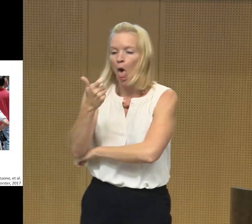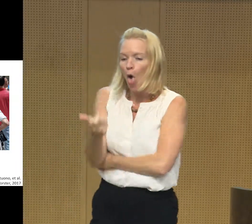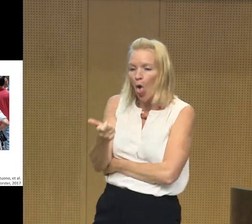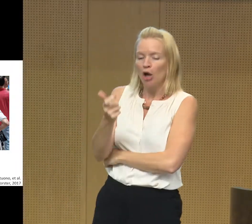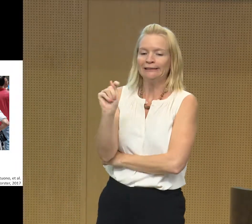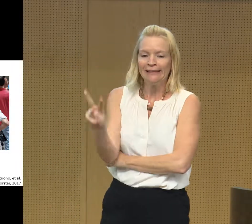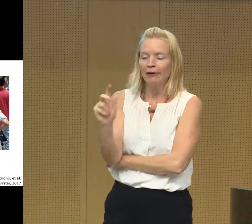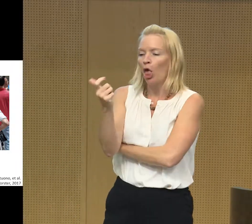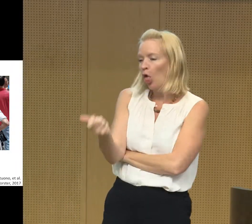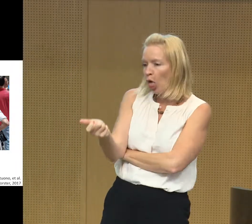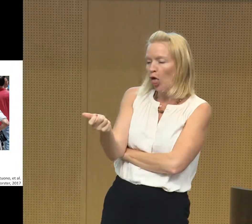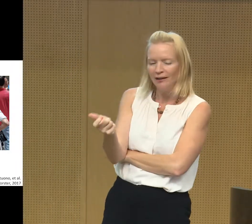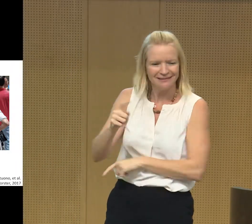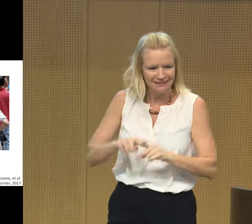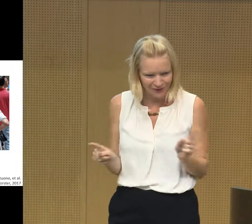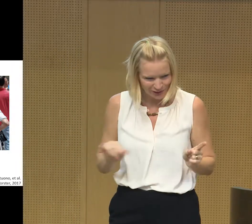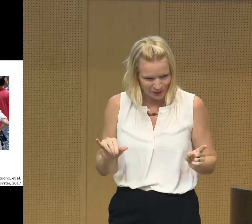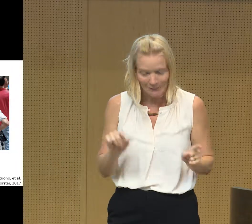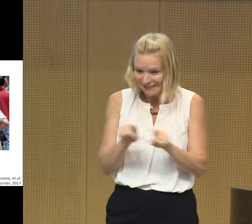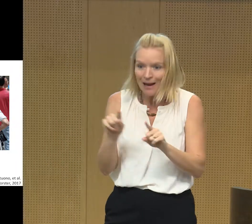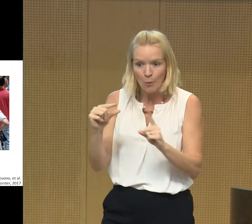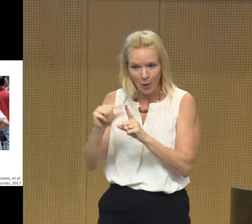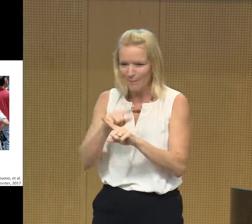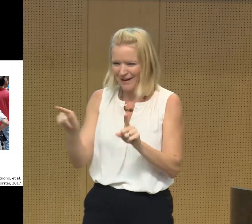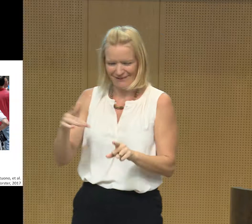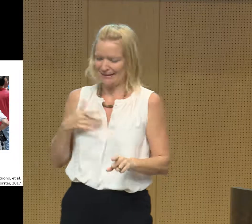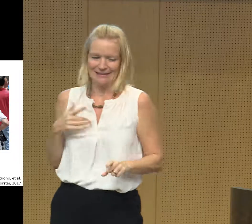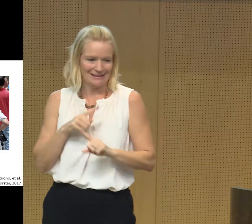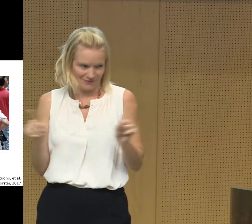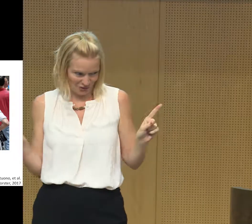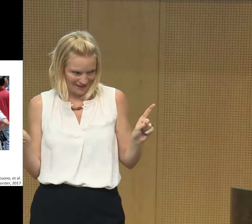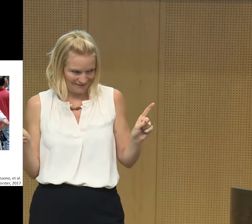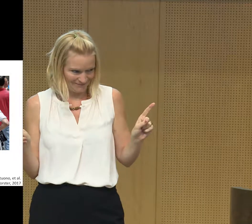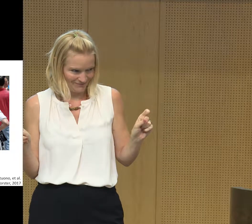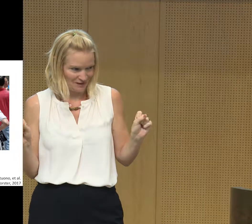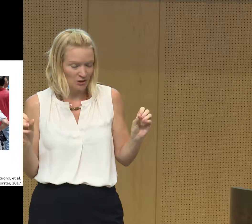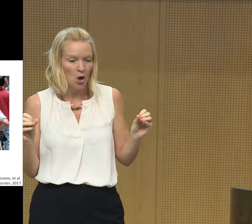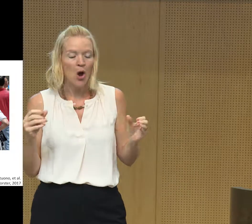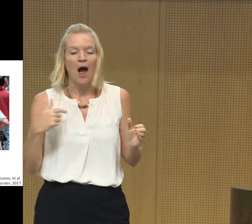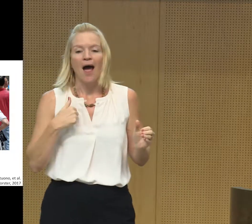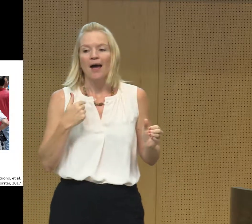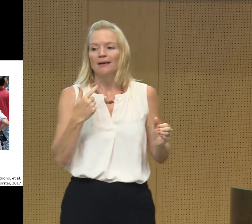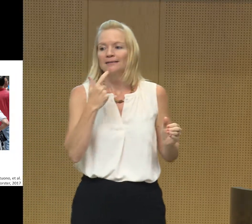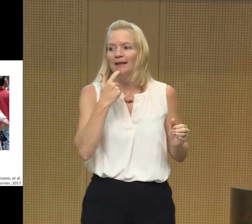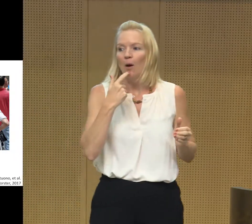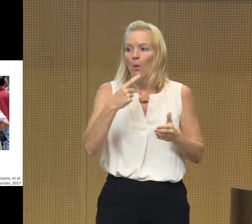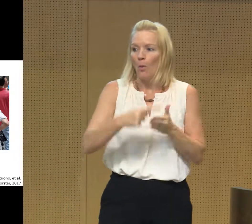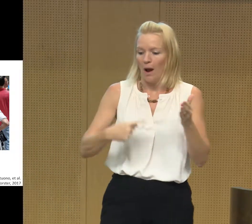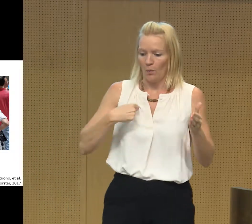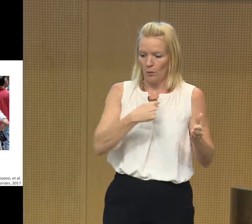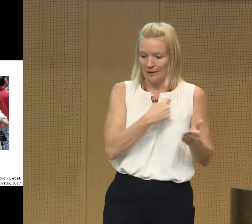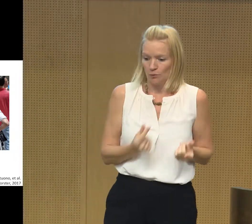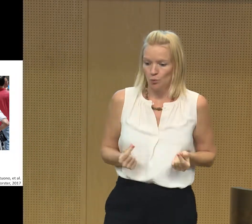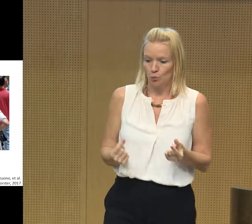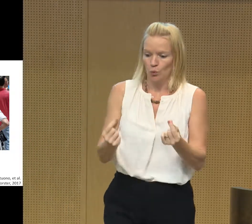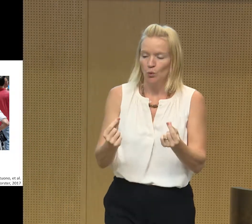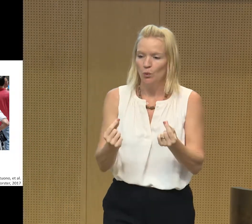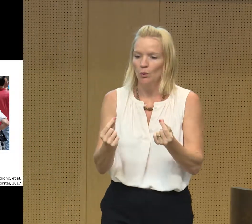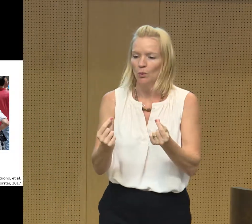word either. But to use the word watch, I feel like we're watching TV, but that's not the same kind of watch